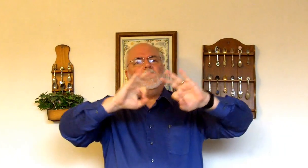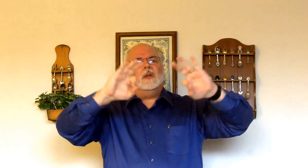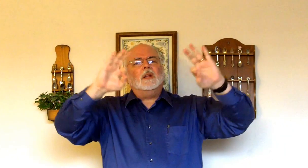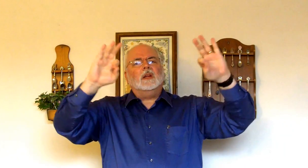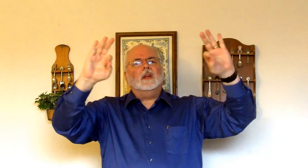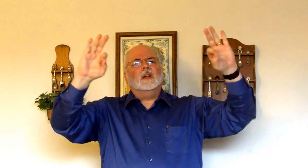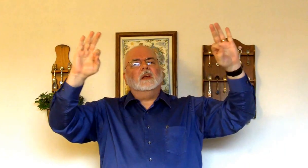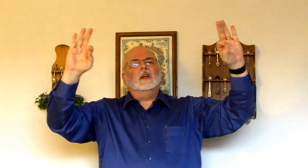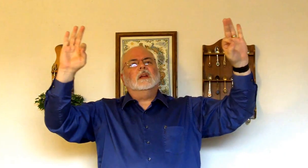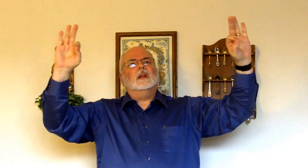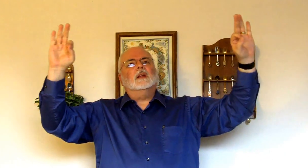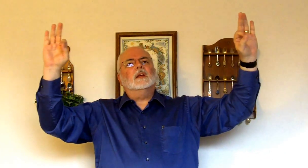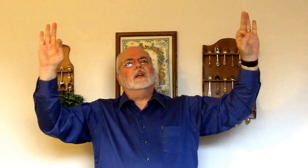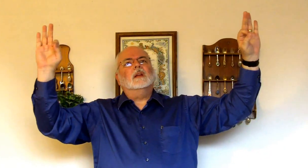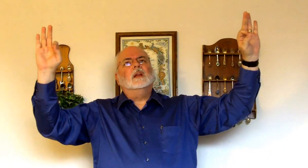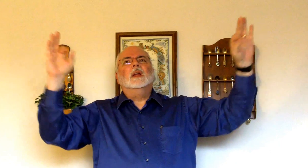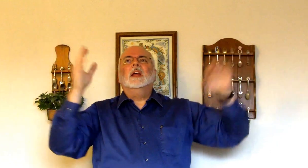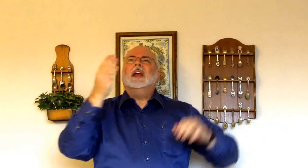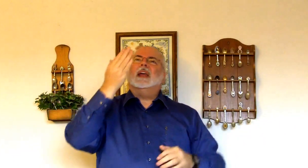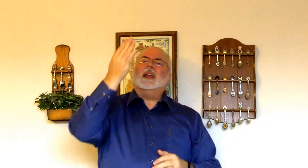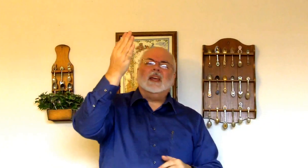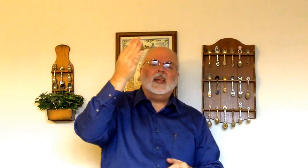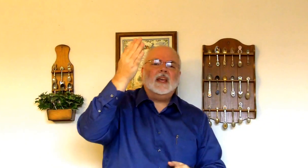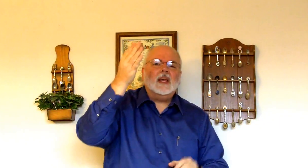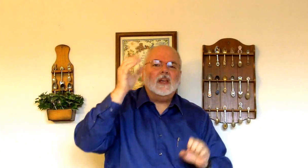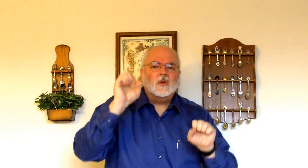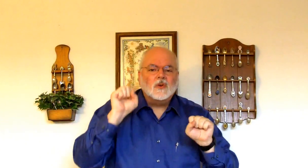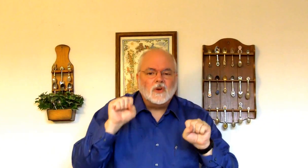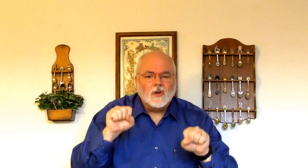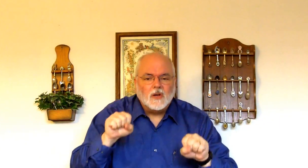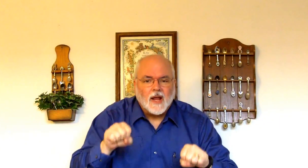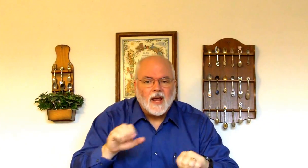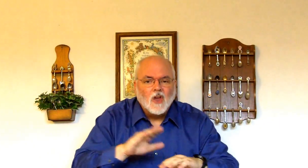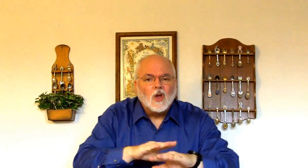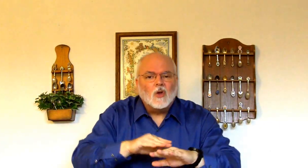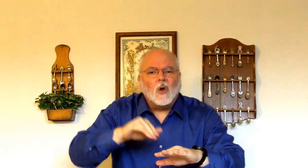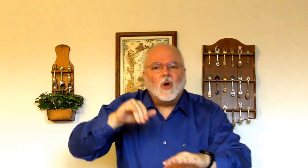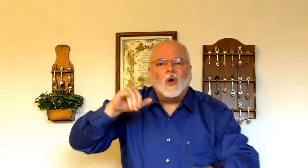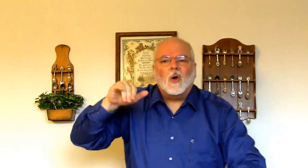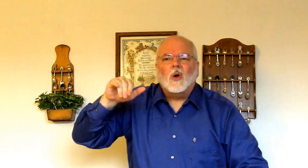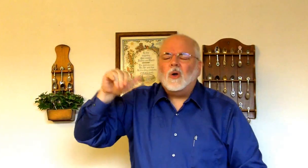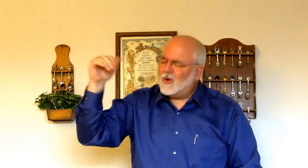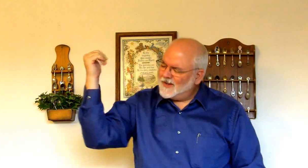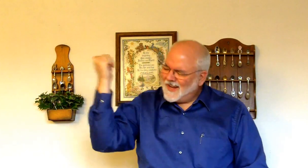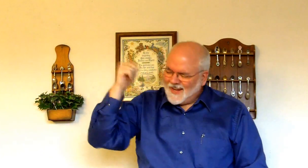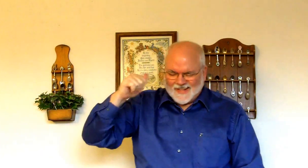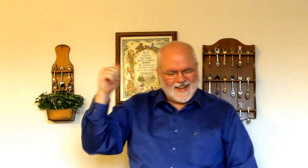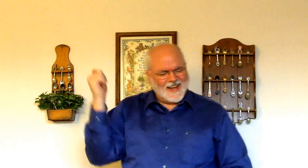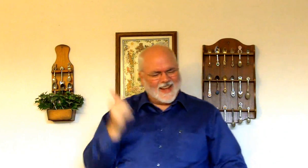he could have and set called ten